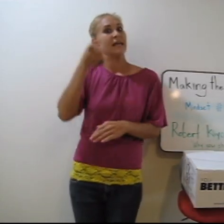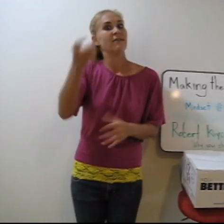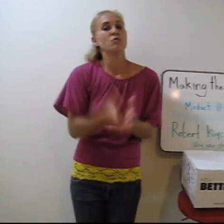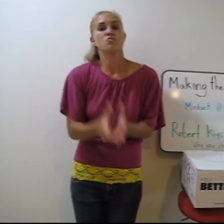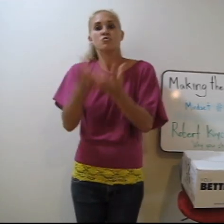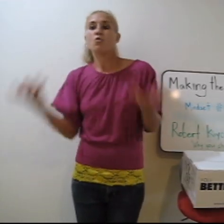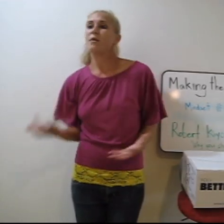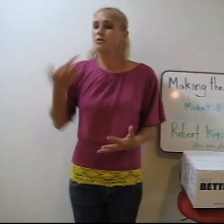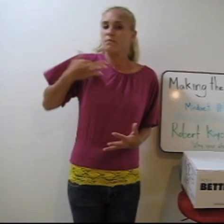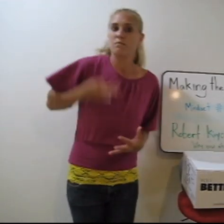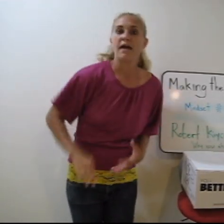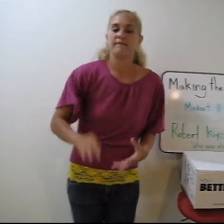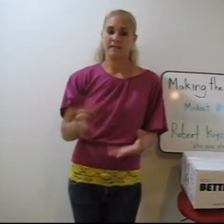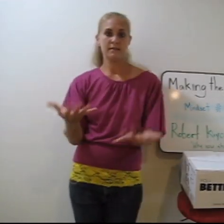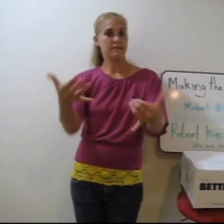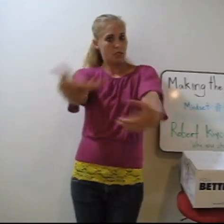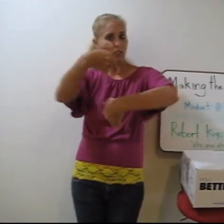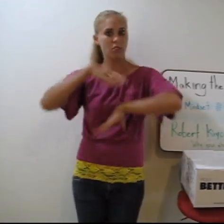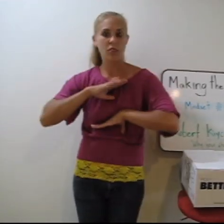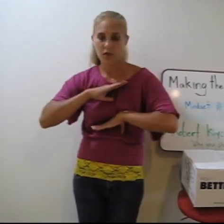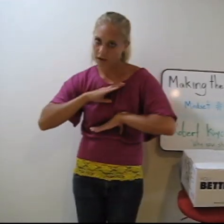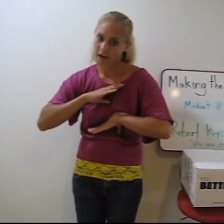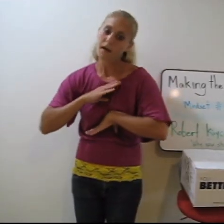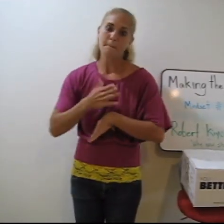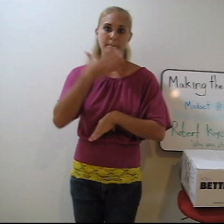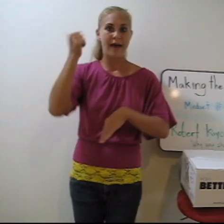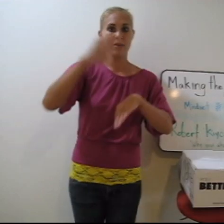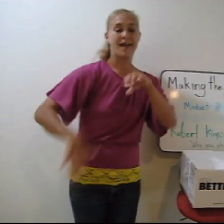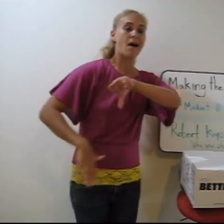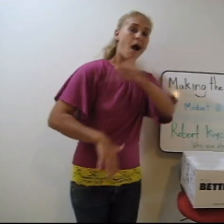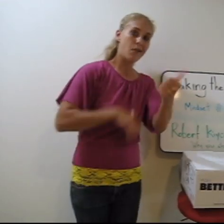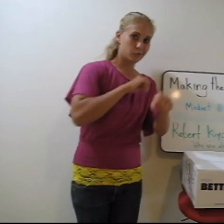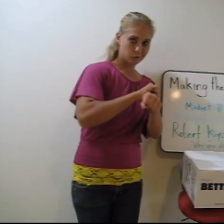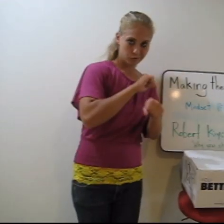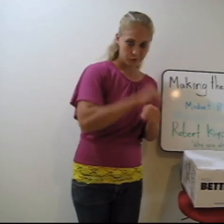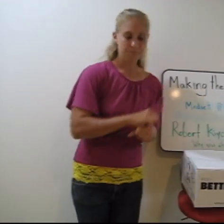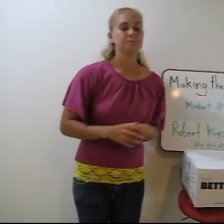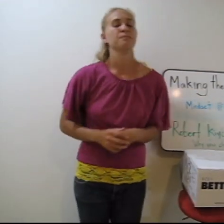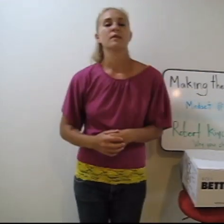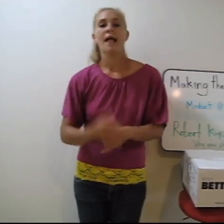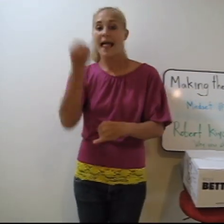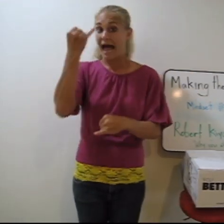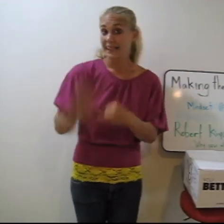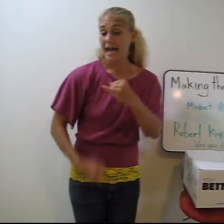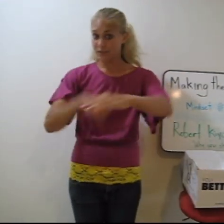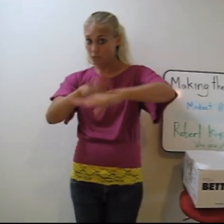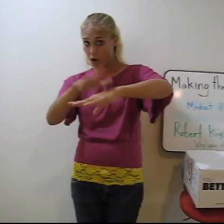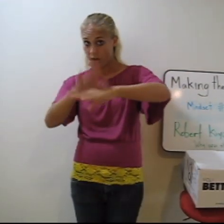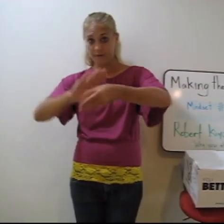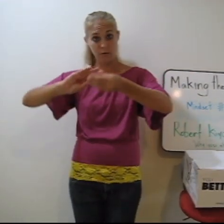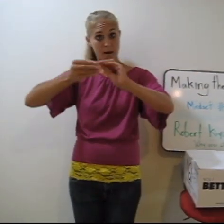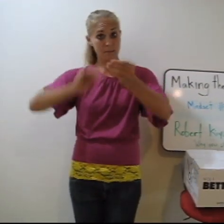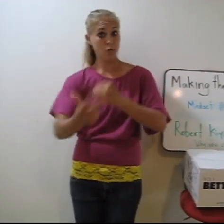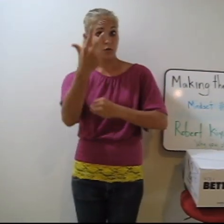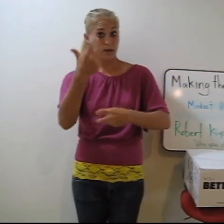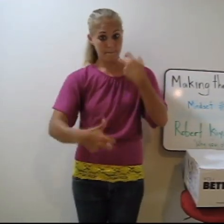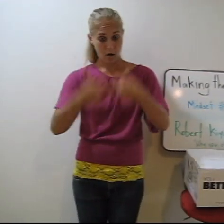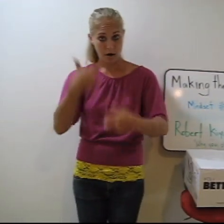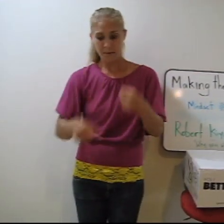businesses even have the capacity to reward you. Let me give you one final warning about landmine number 3 and commitment.